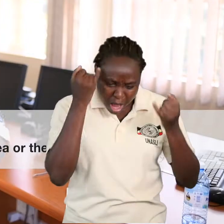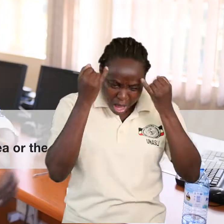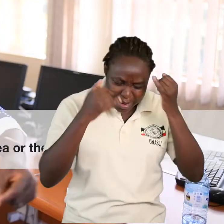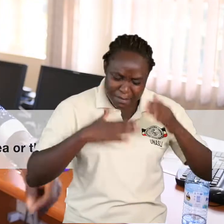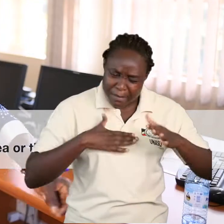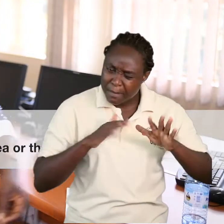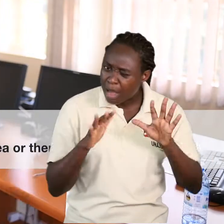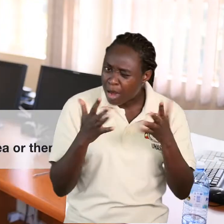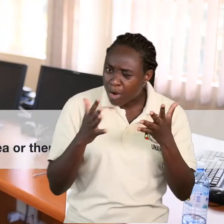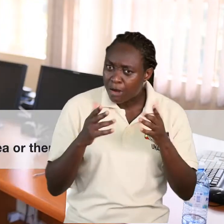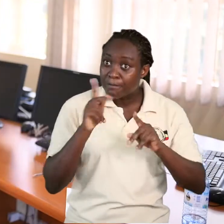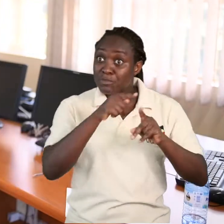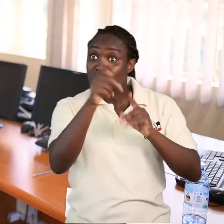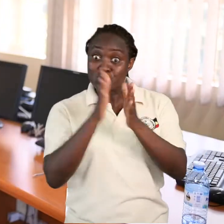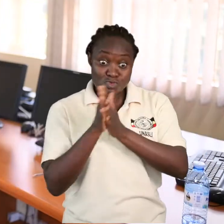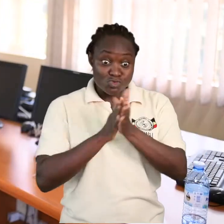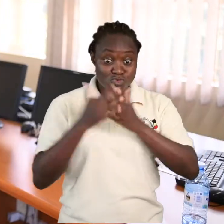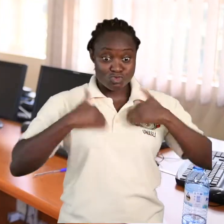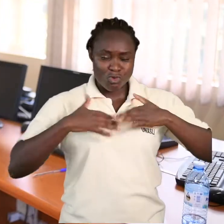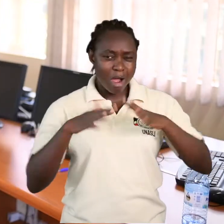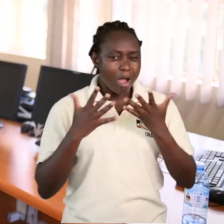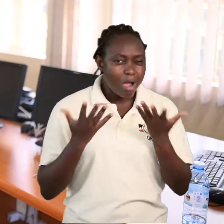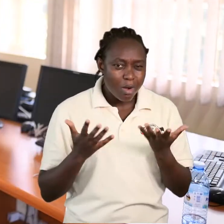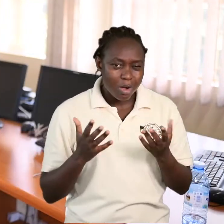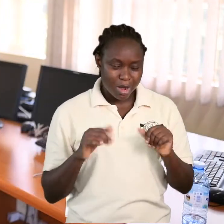be catching.